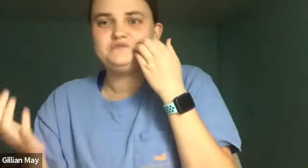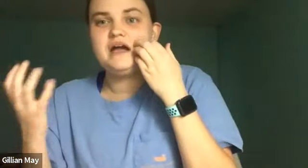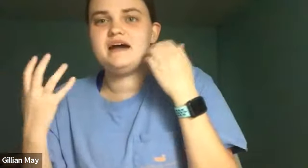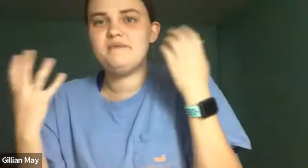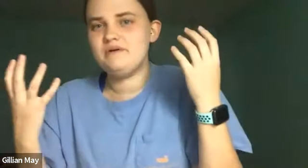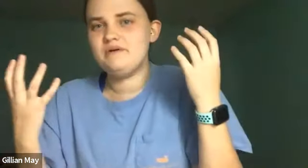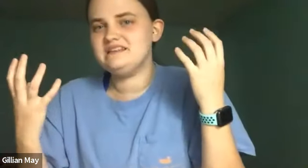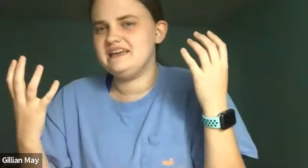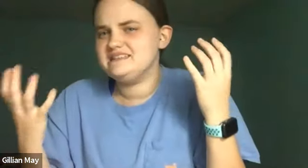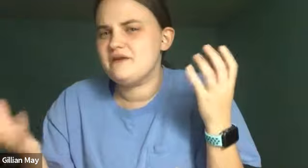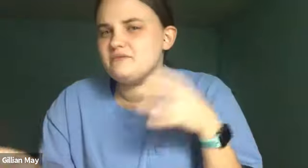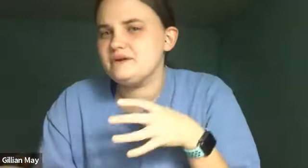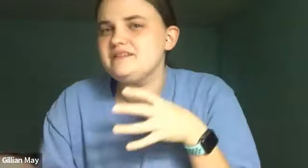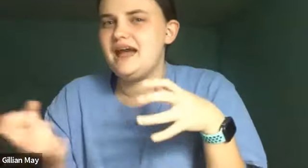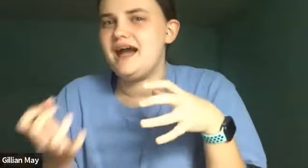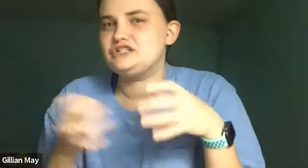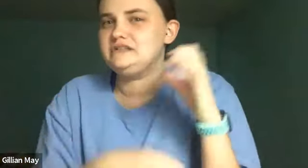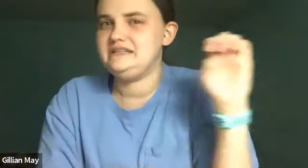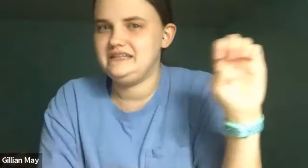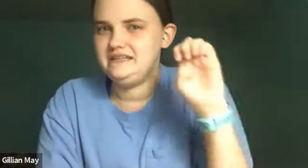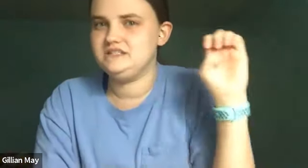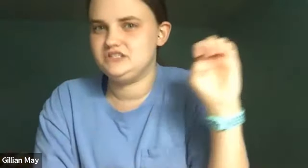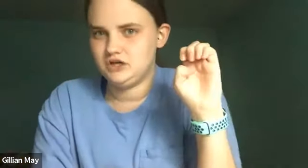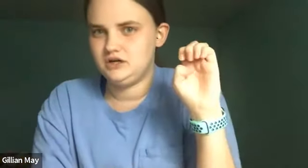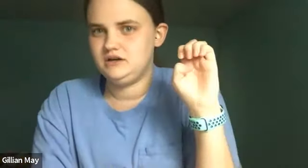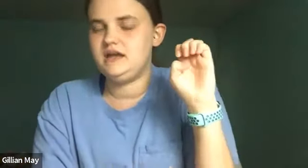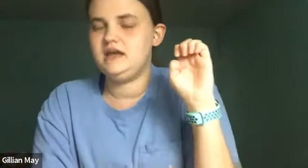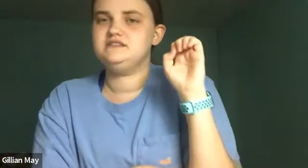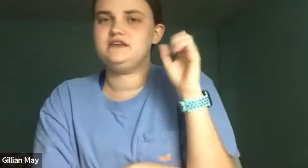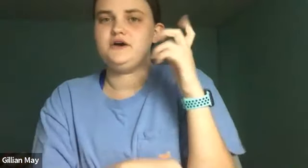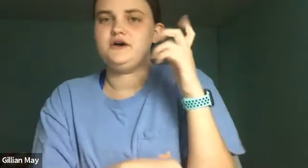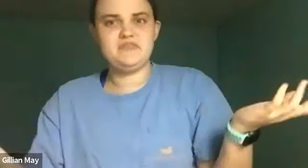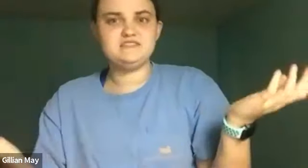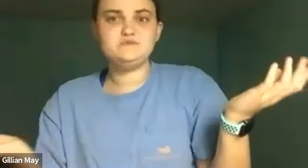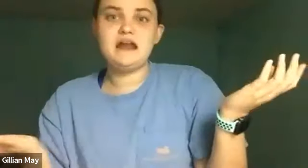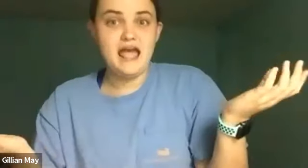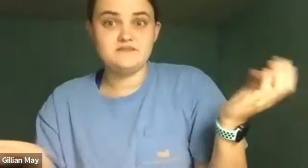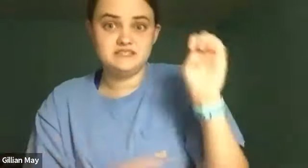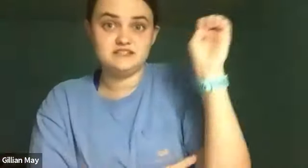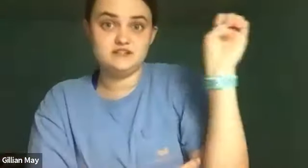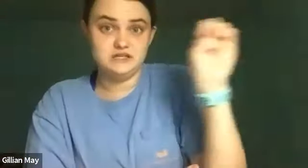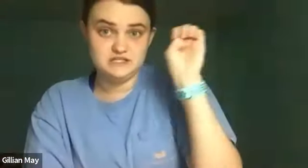why I'm always like, is that really actually Easter? And so, but that's one I have seen, so Easter.